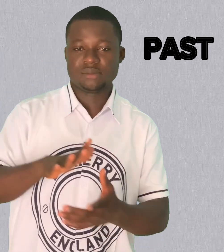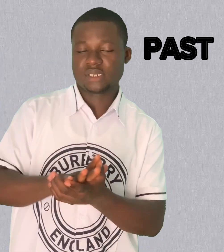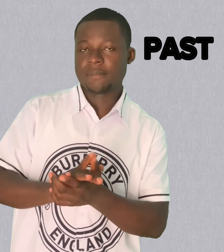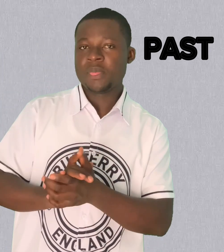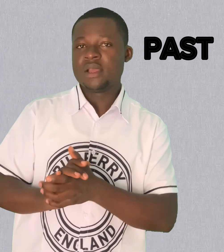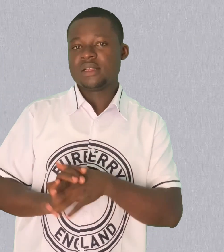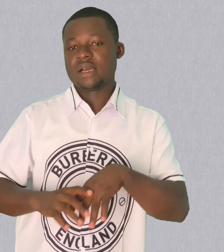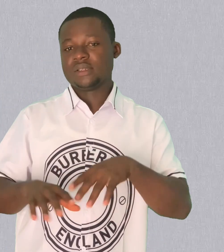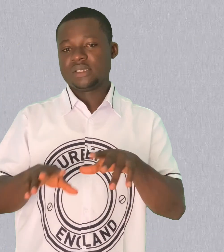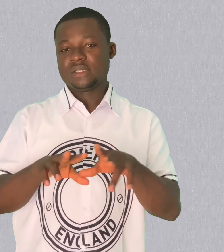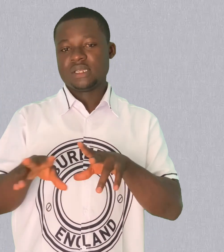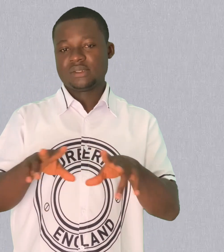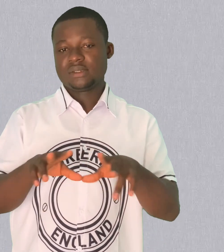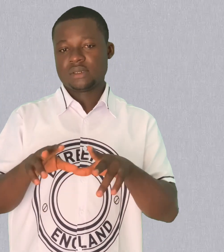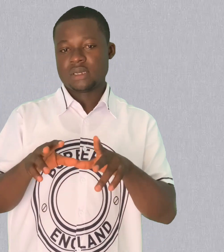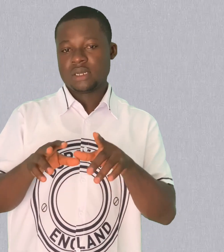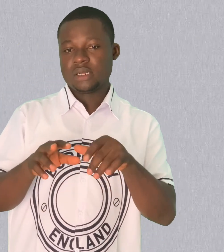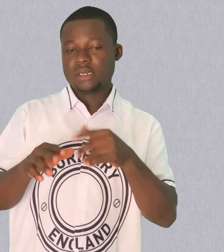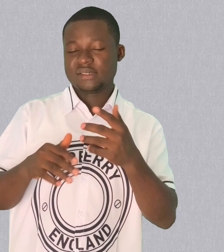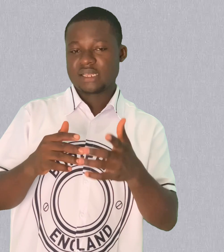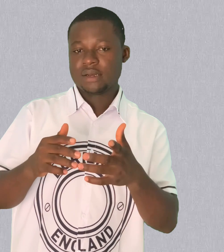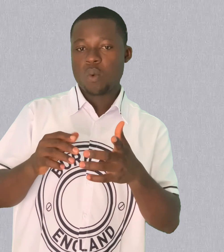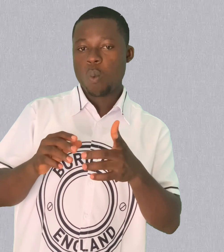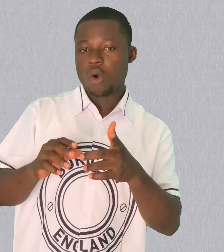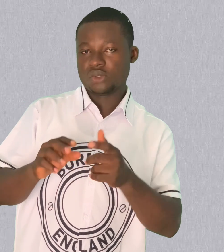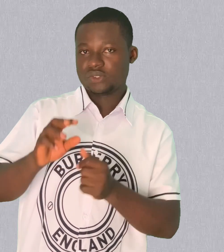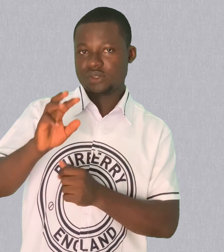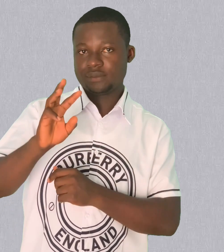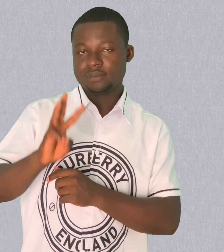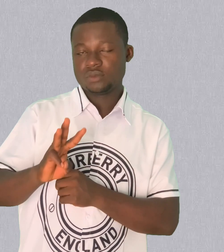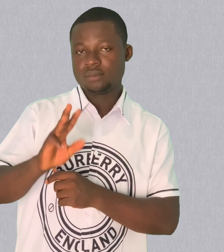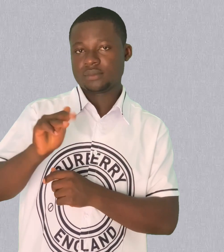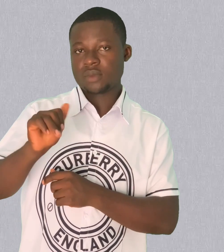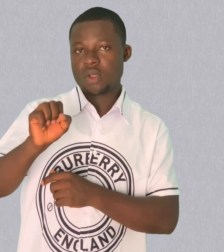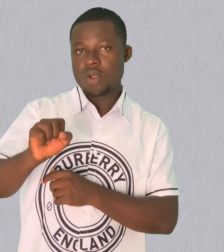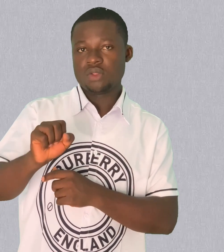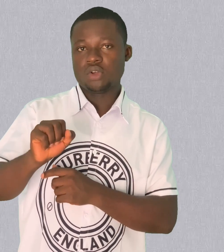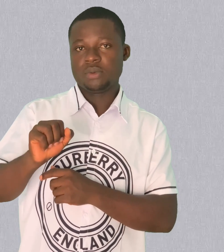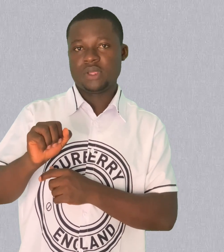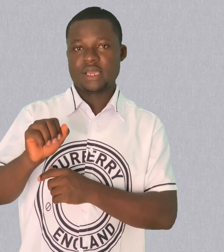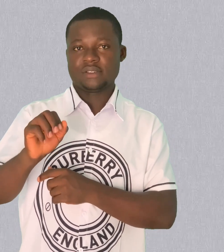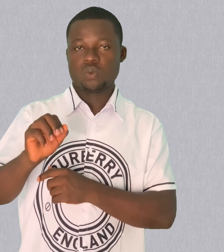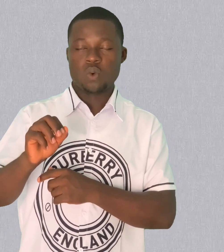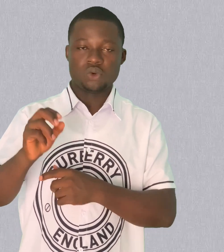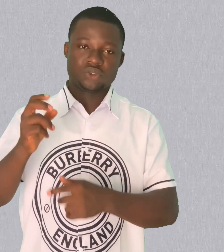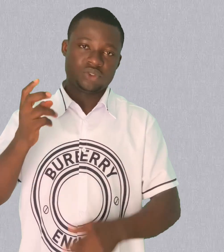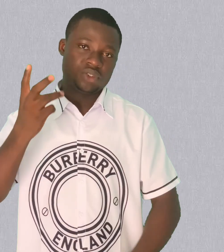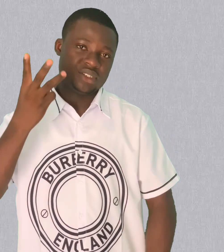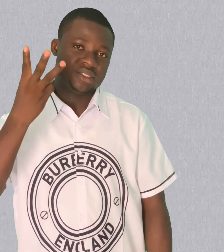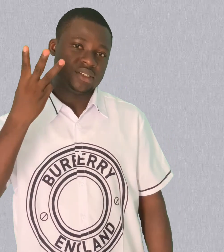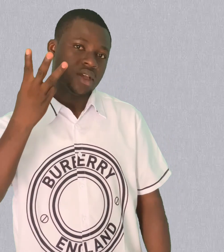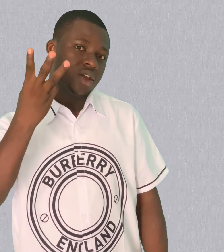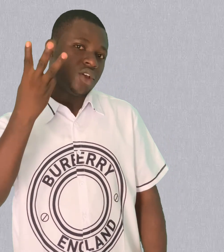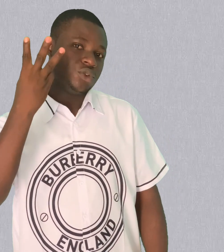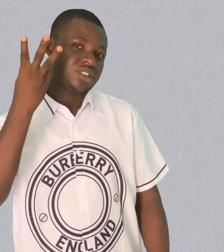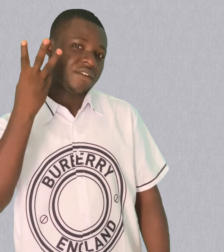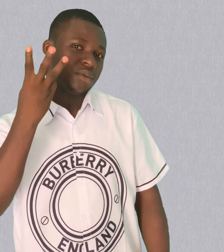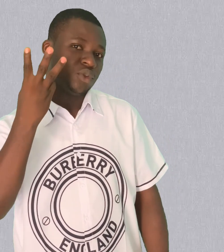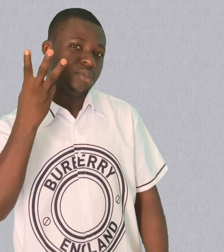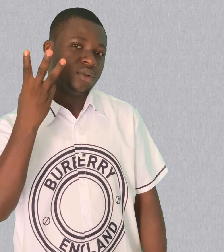sign. Now there is this. Let's sign was. WAS, was. It is. You start from W like